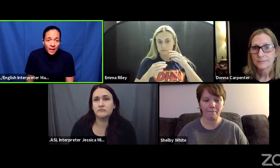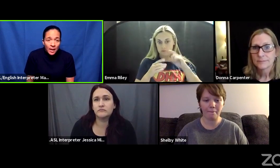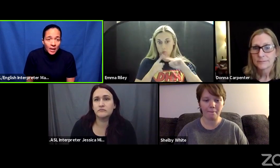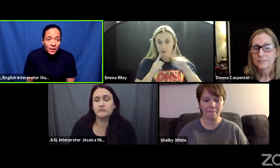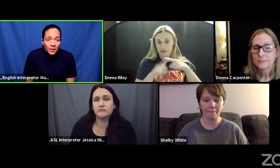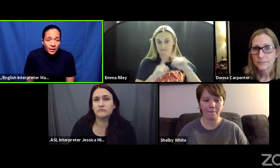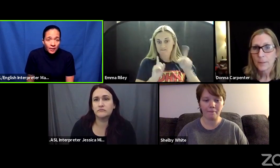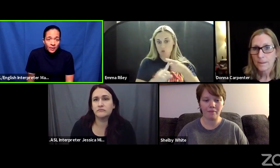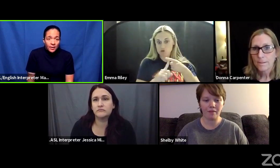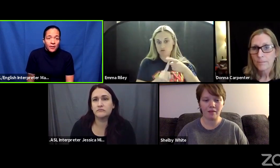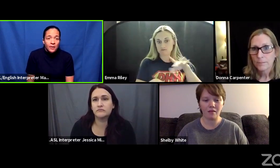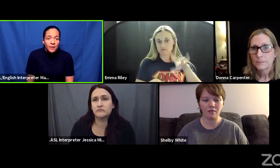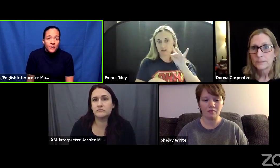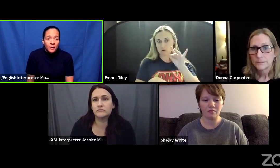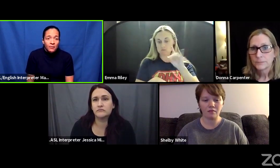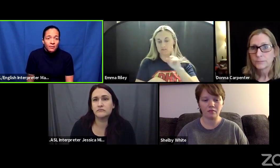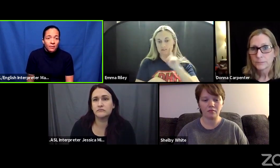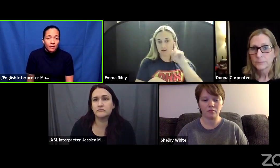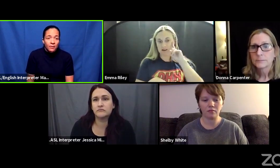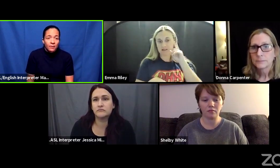Sure.